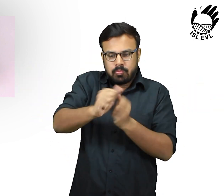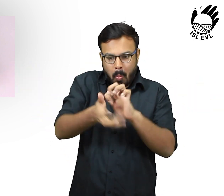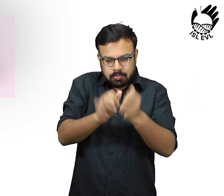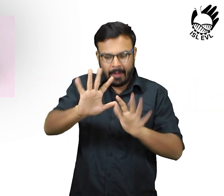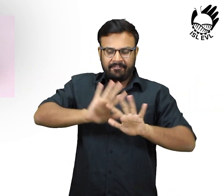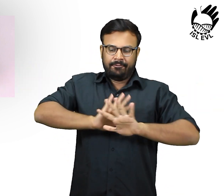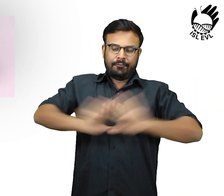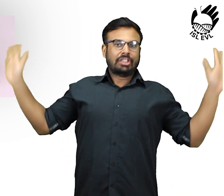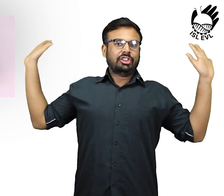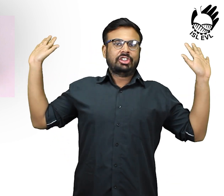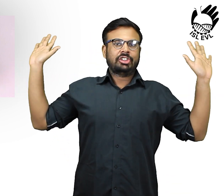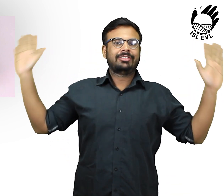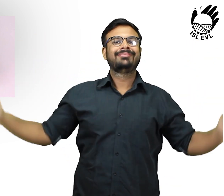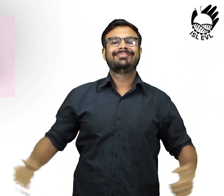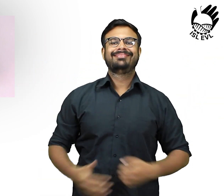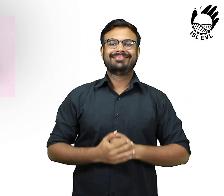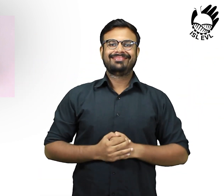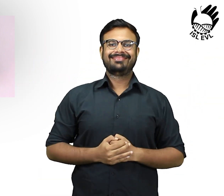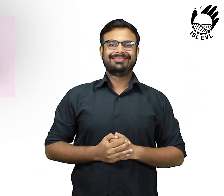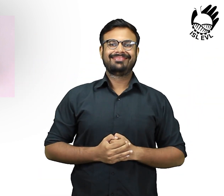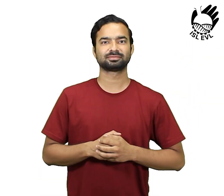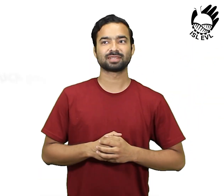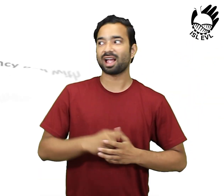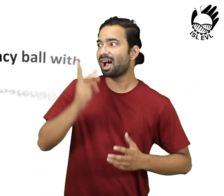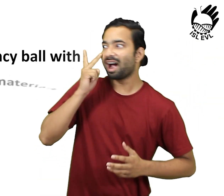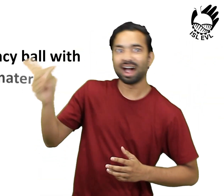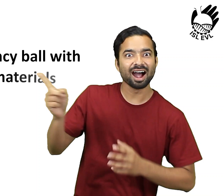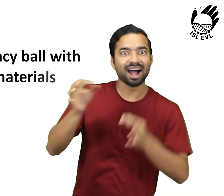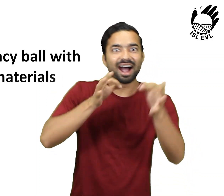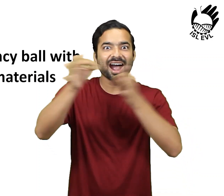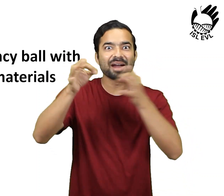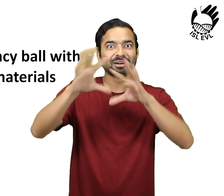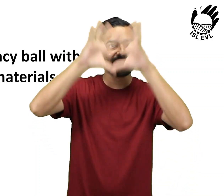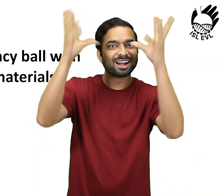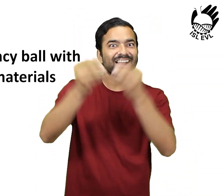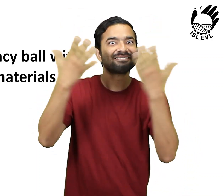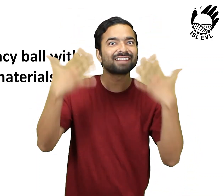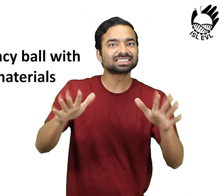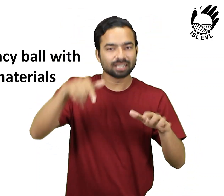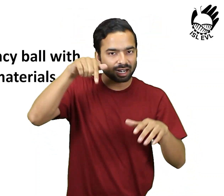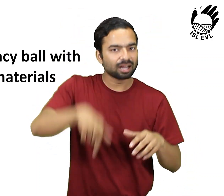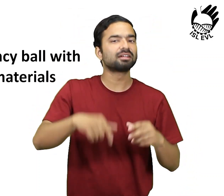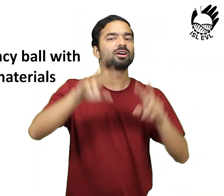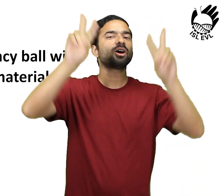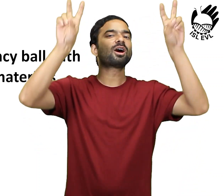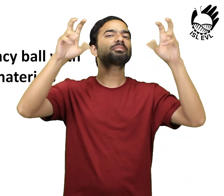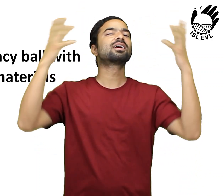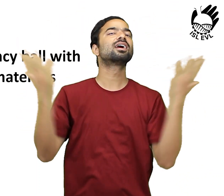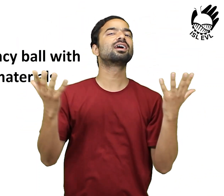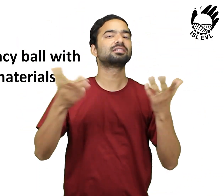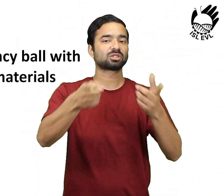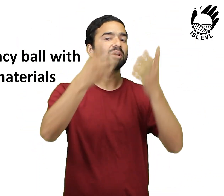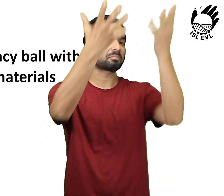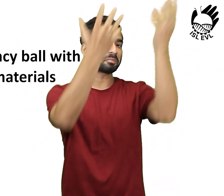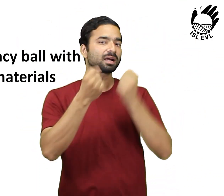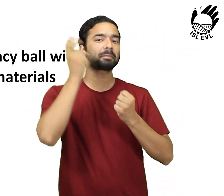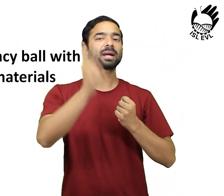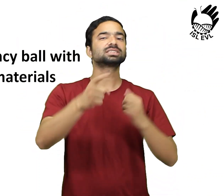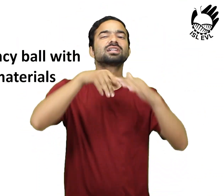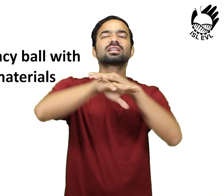Stop adding borax once the slime forms. The slime is now ready. Our next task is making a bouncy